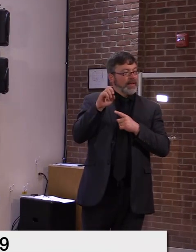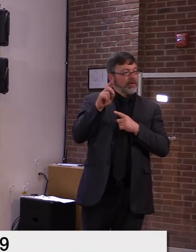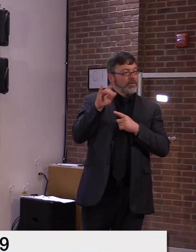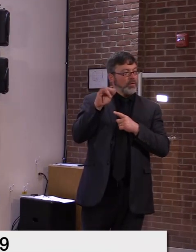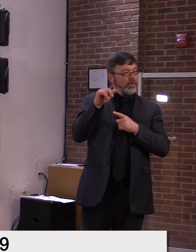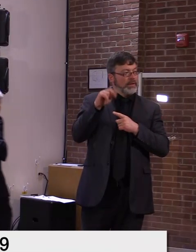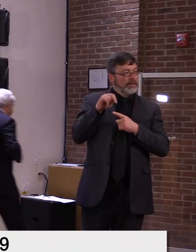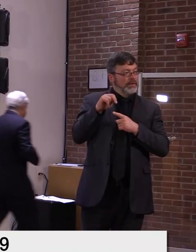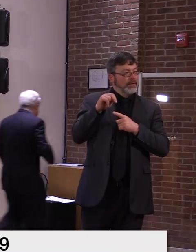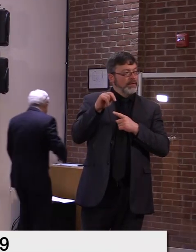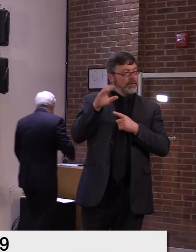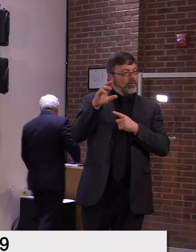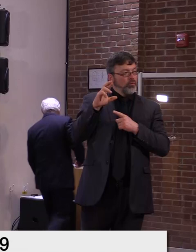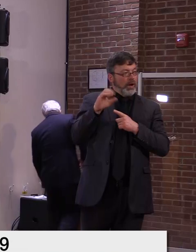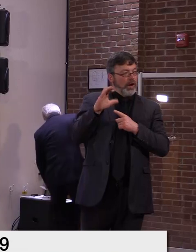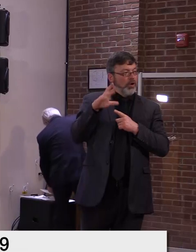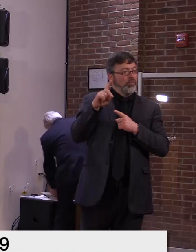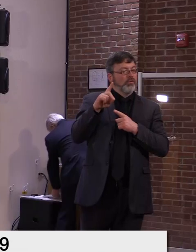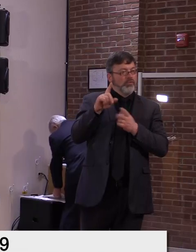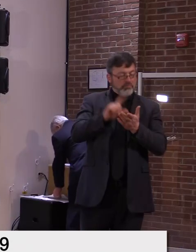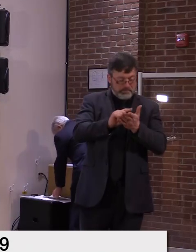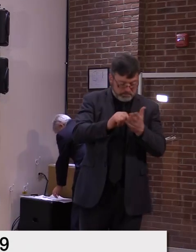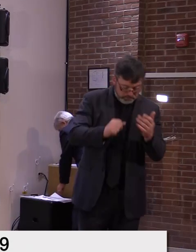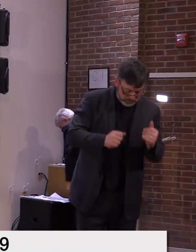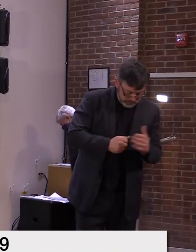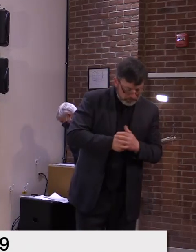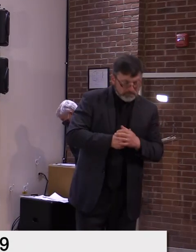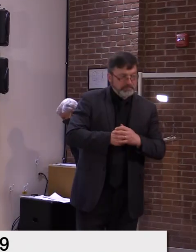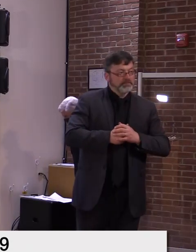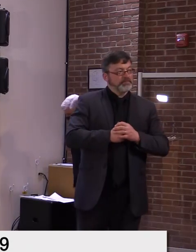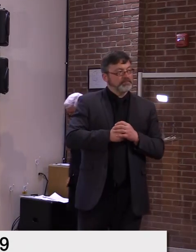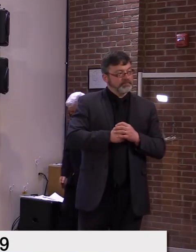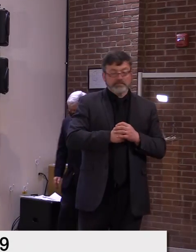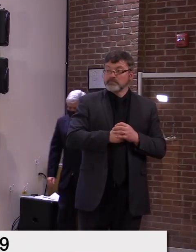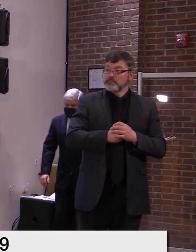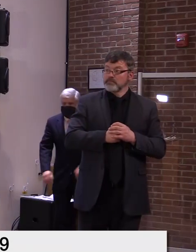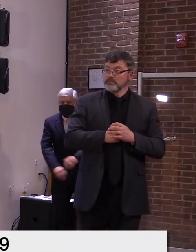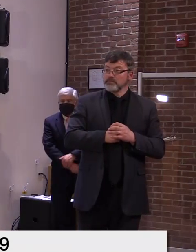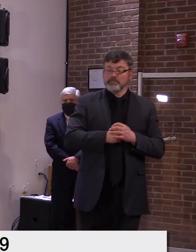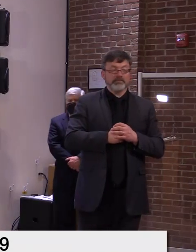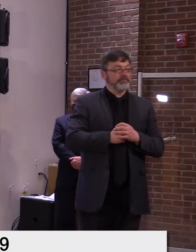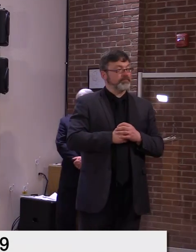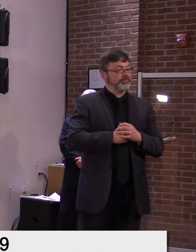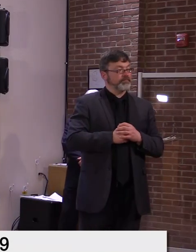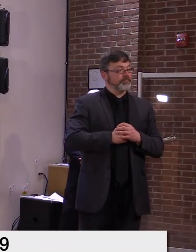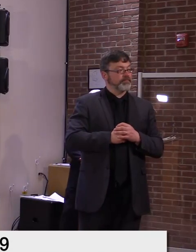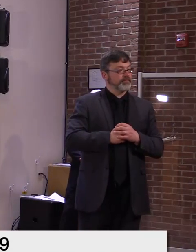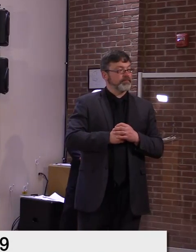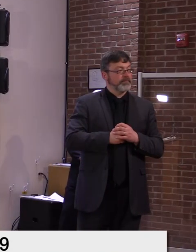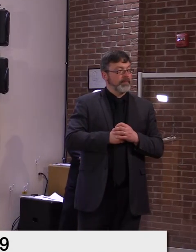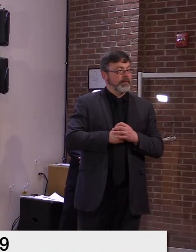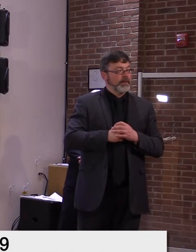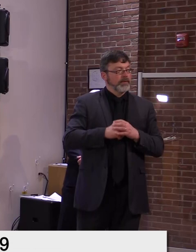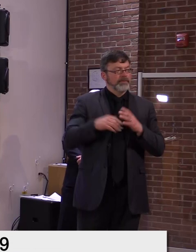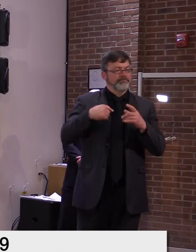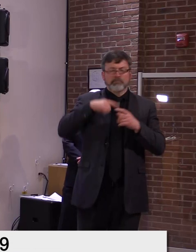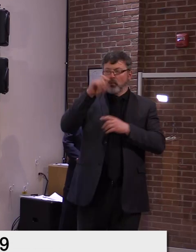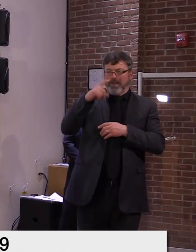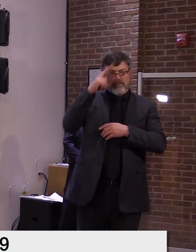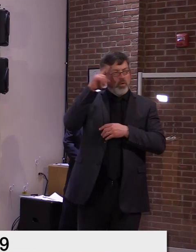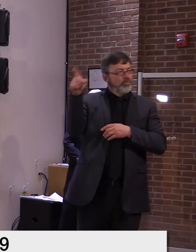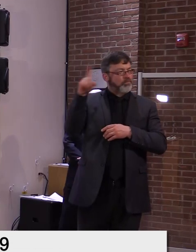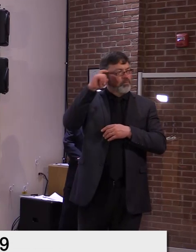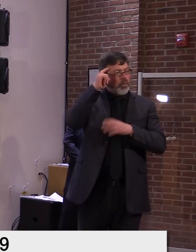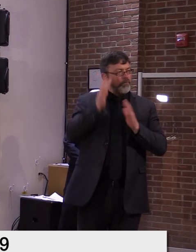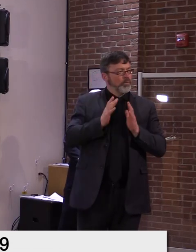Yes, thank you very much. Good afternoon. Governor, earlier in this briefing, you spoke about looking forward to students and schools getting back to normal